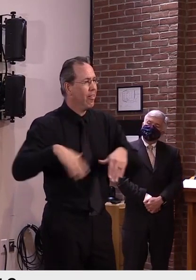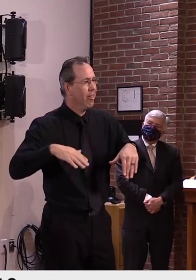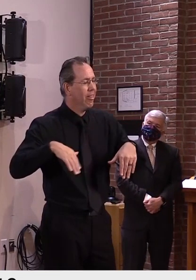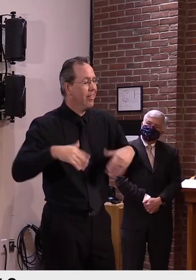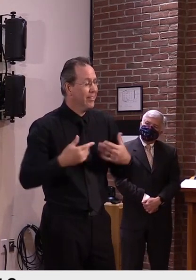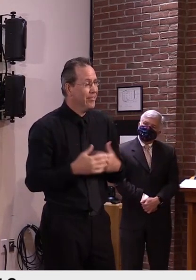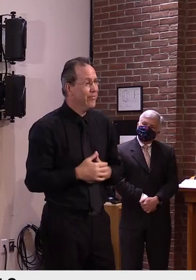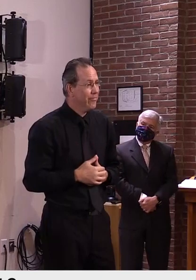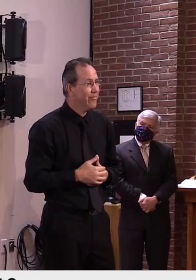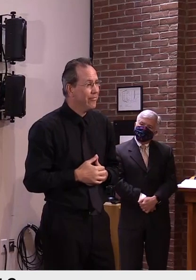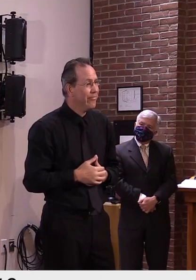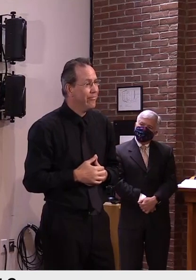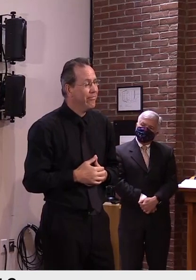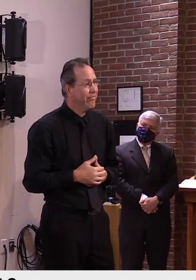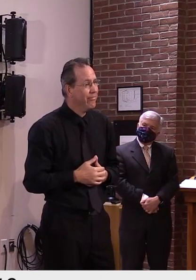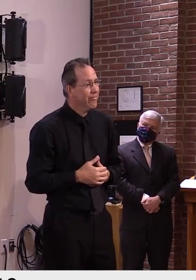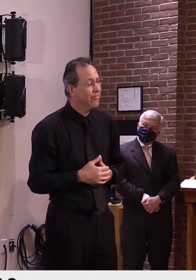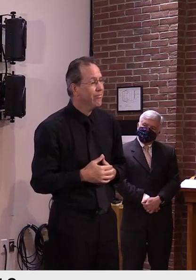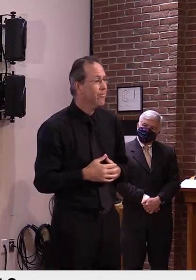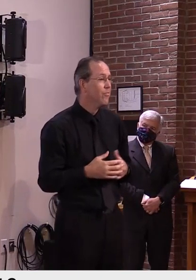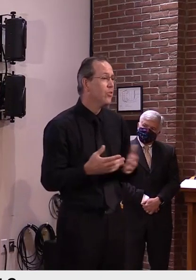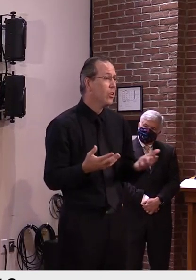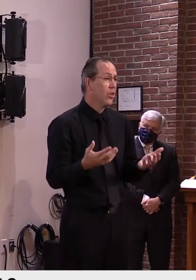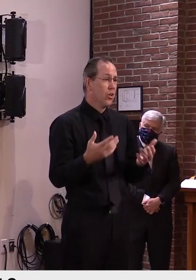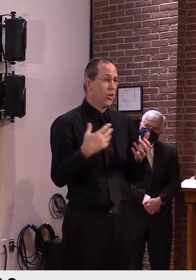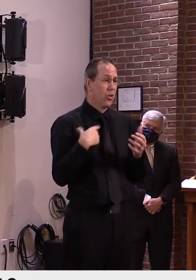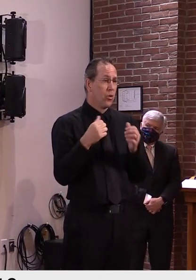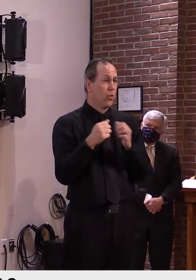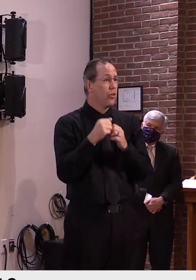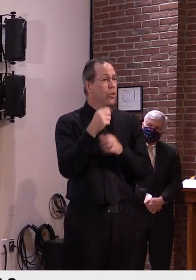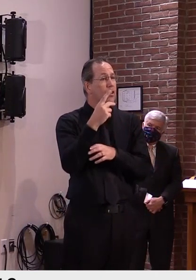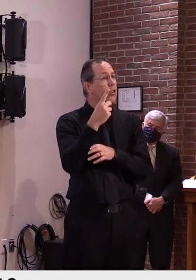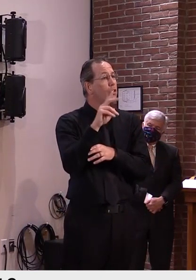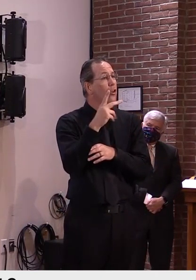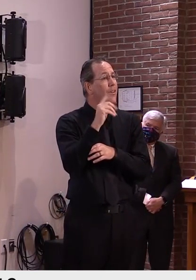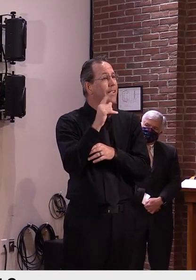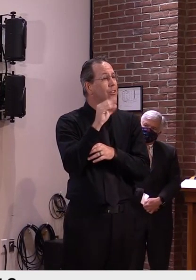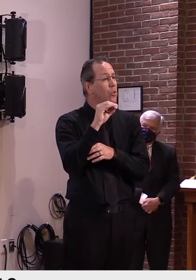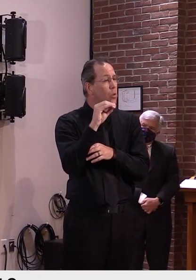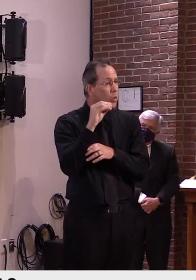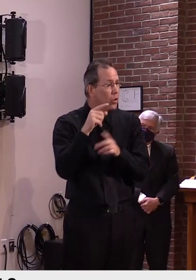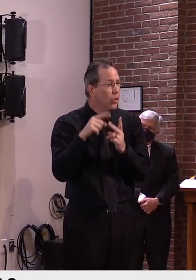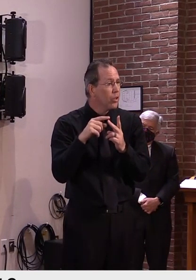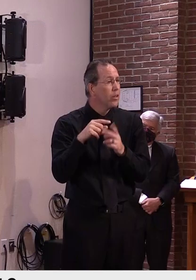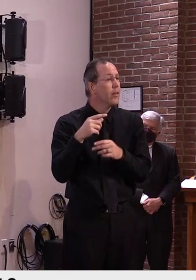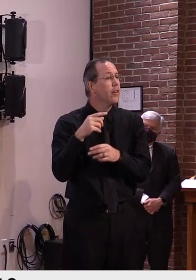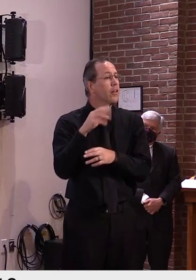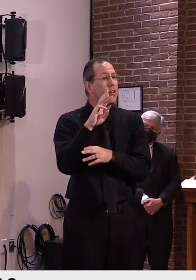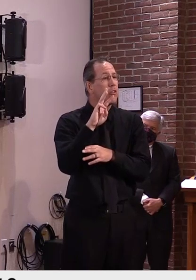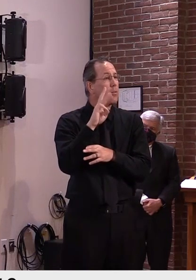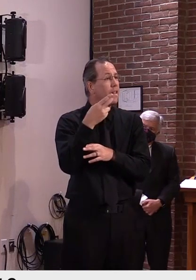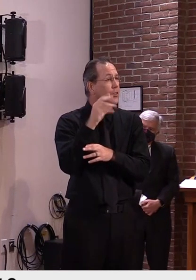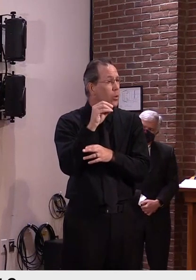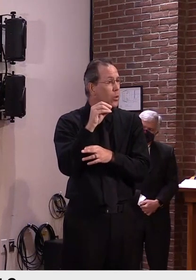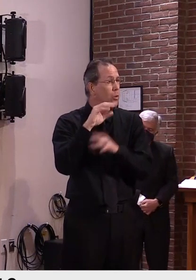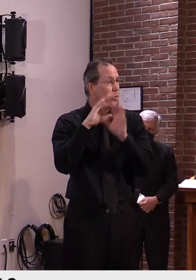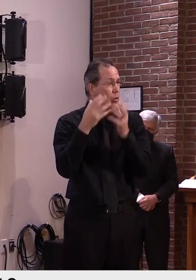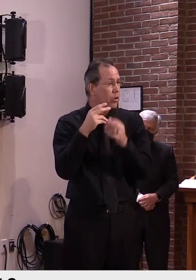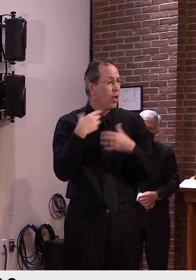Dr. Kelso and I had a chance to look at some World Health Organization data yesterday and mapping of